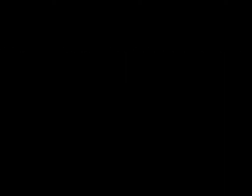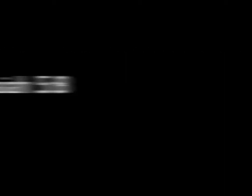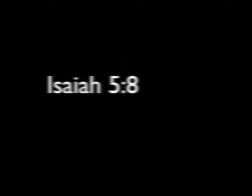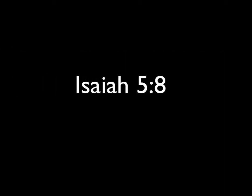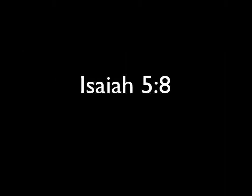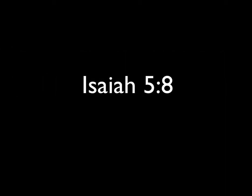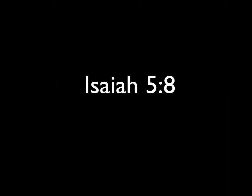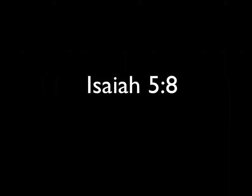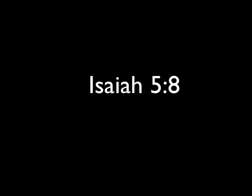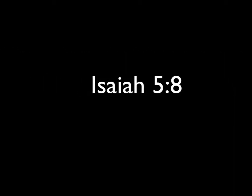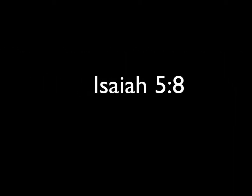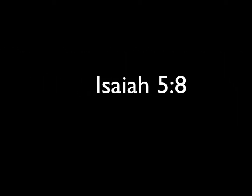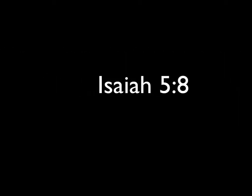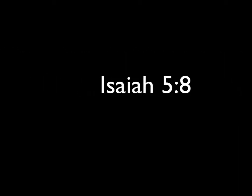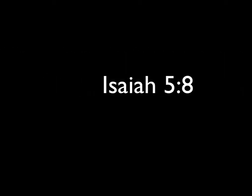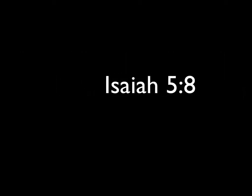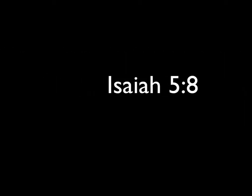the land. Isaiah 5.8